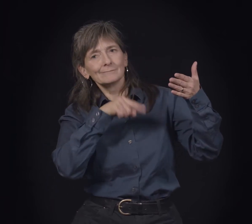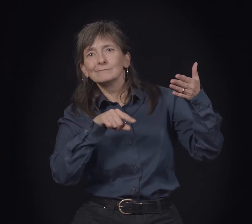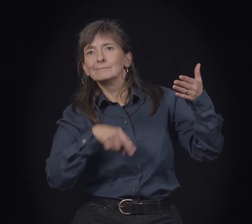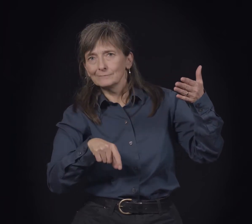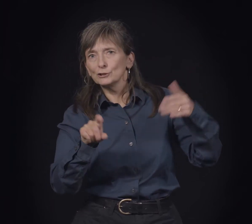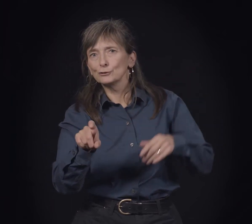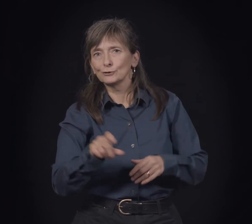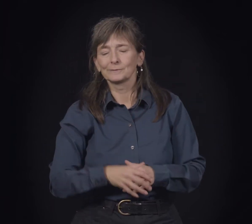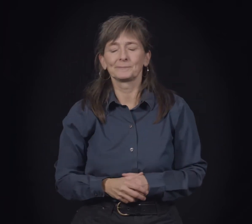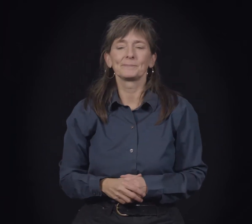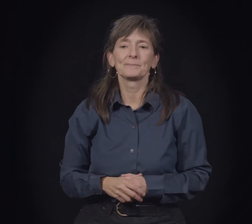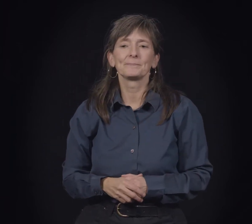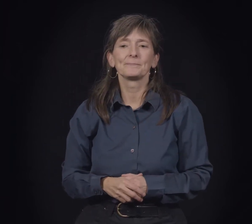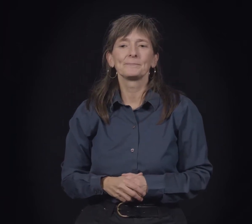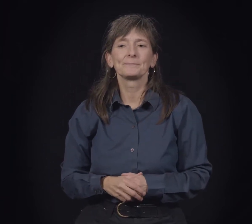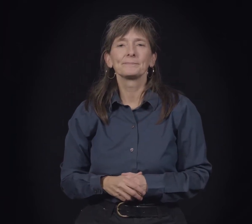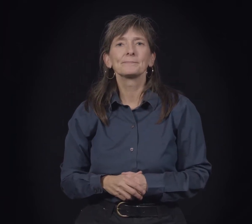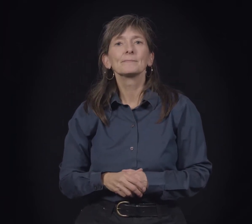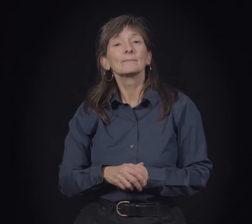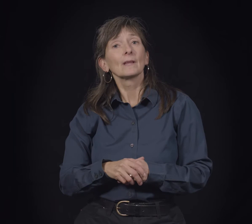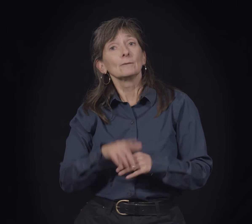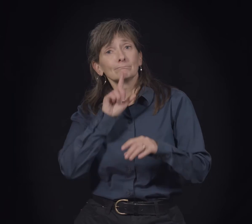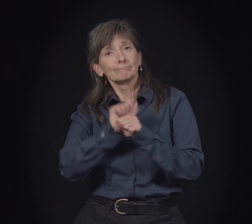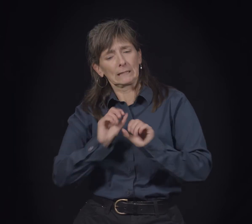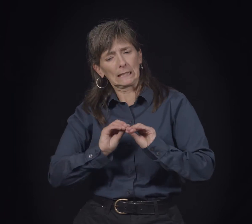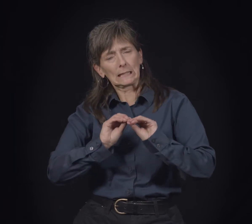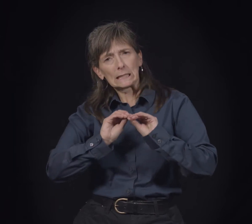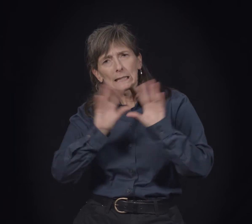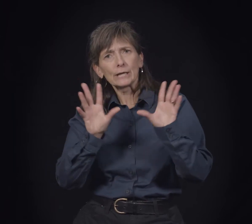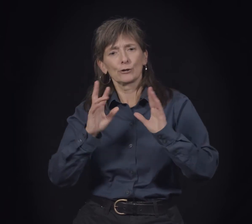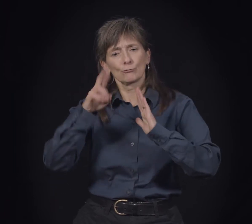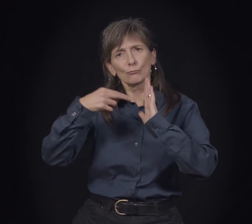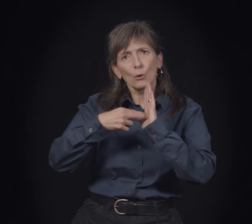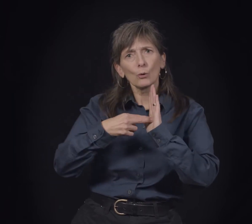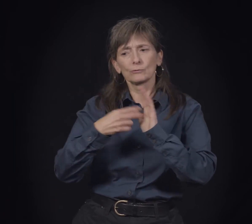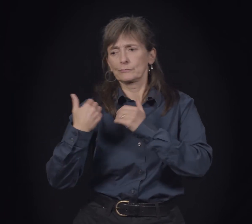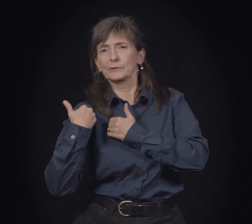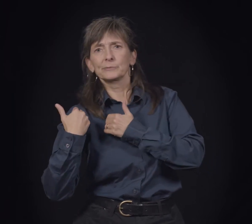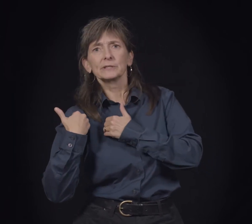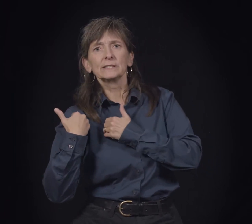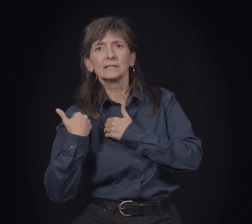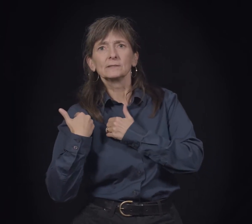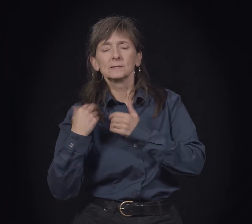Defined roles and responsibilities for accountability should be included within the legislation.